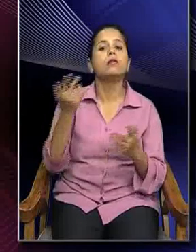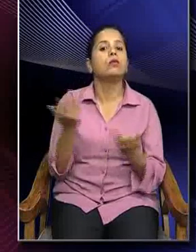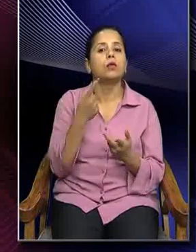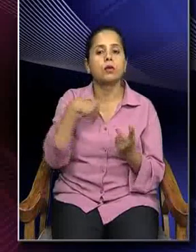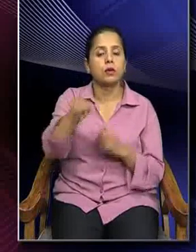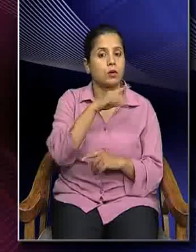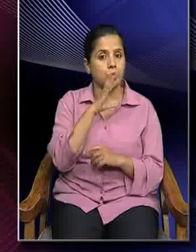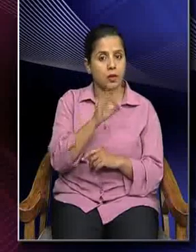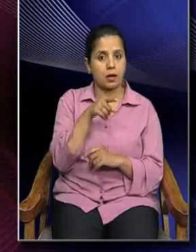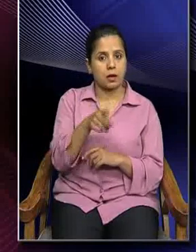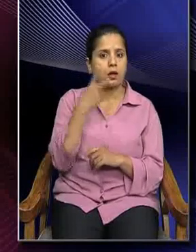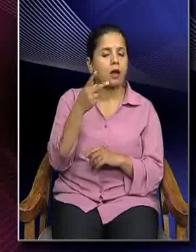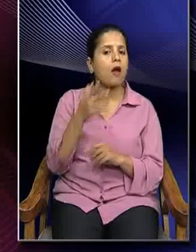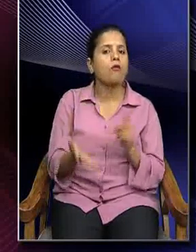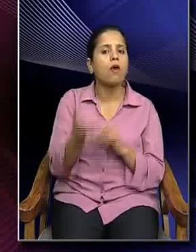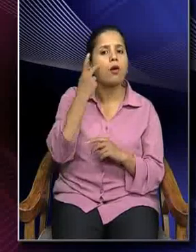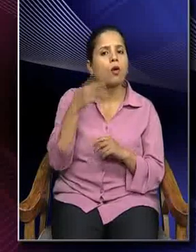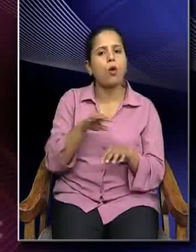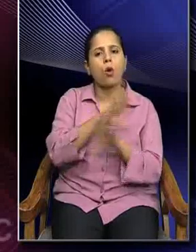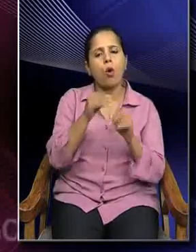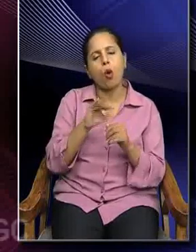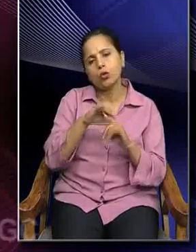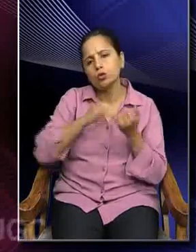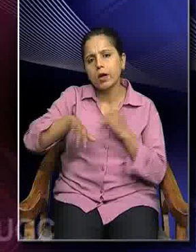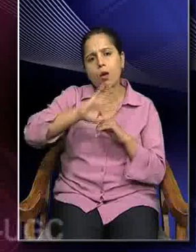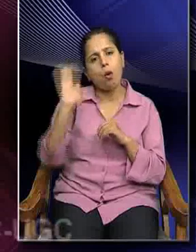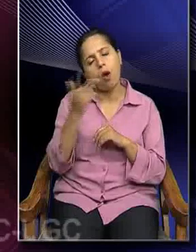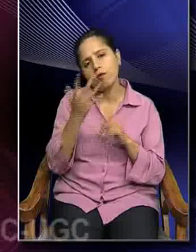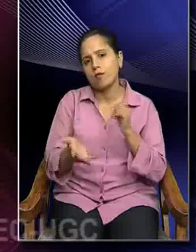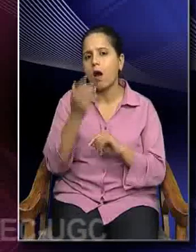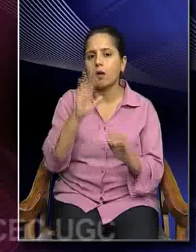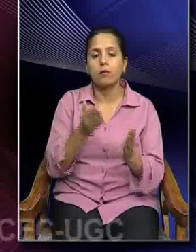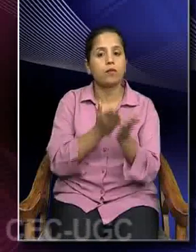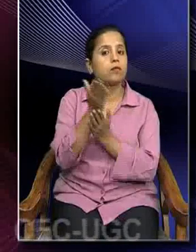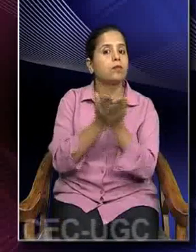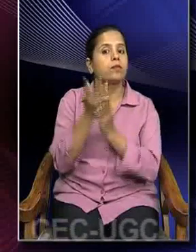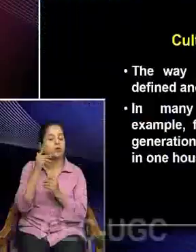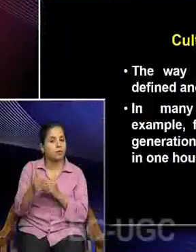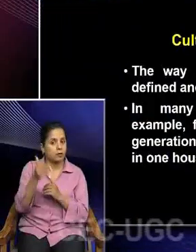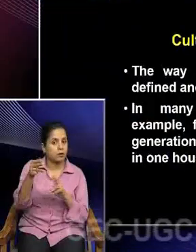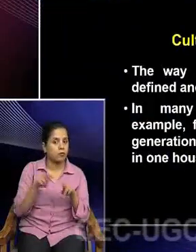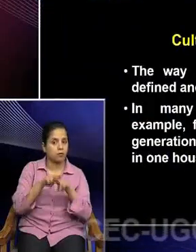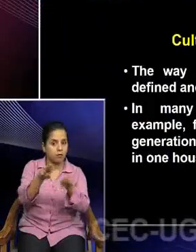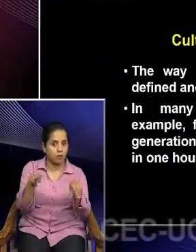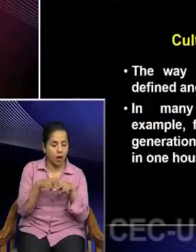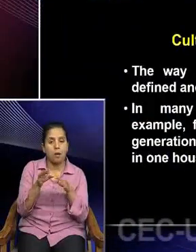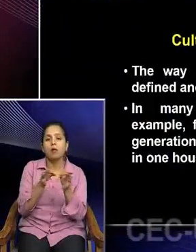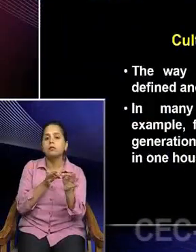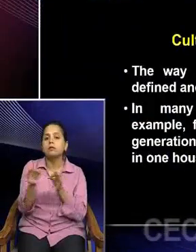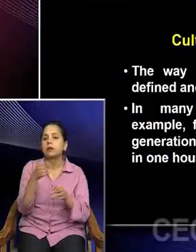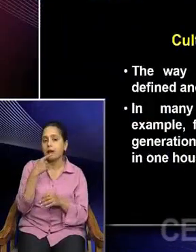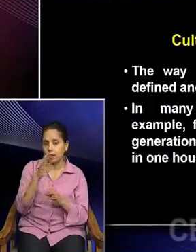a trait which is found in all society. So, the way in which family is